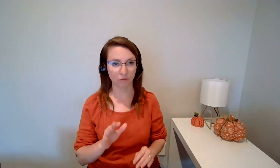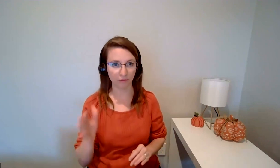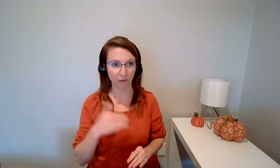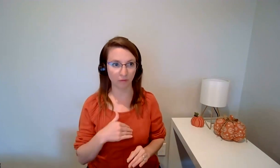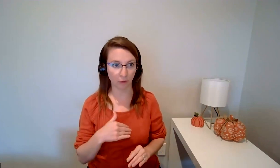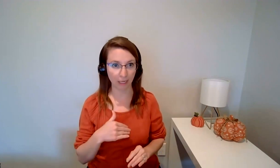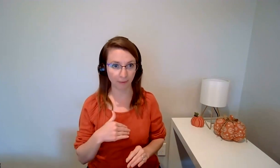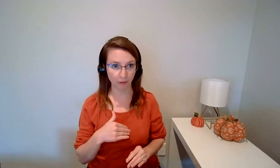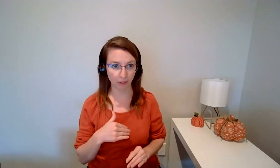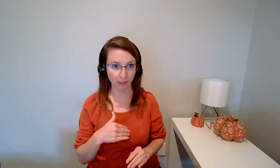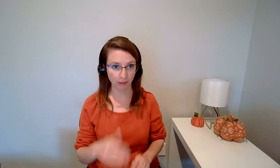So let's review the vocabulary.